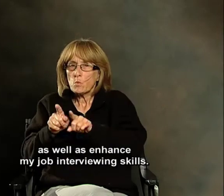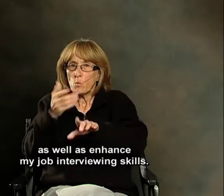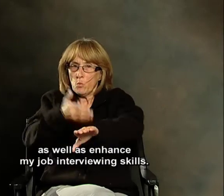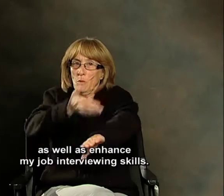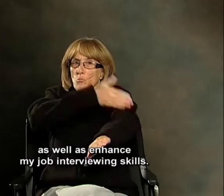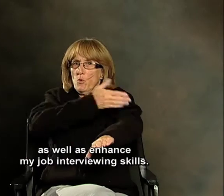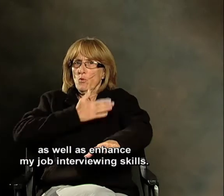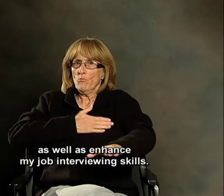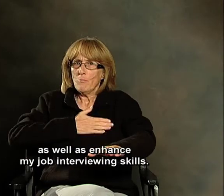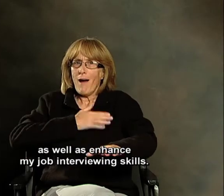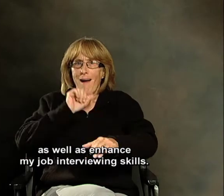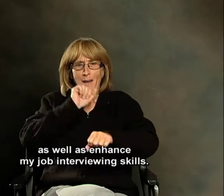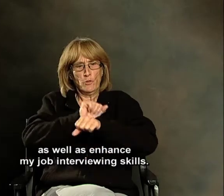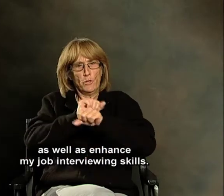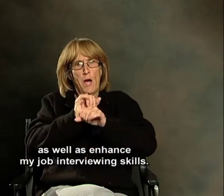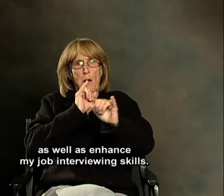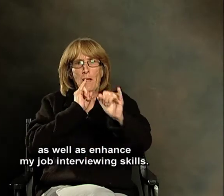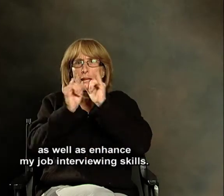enhance my job interviewing skills.